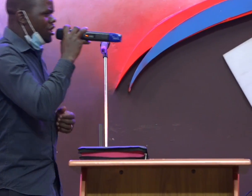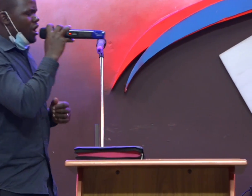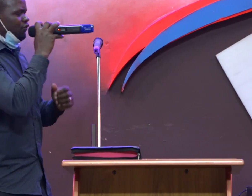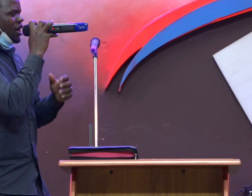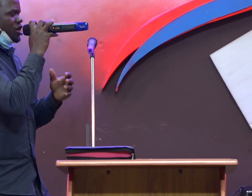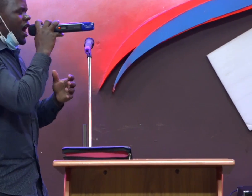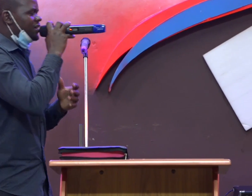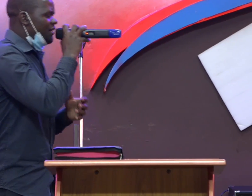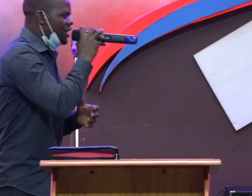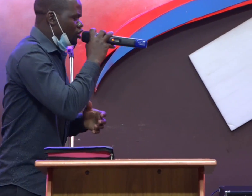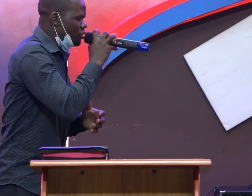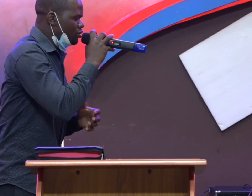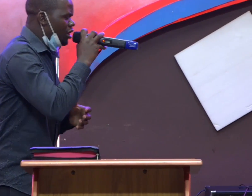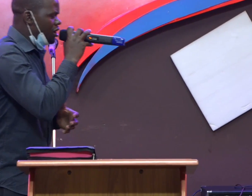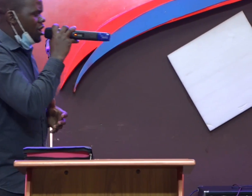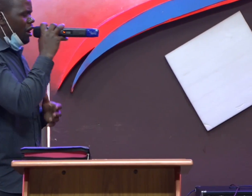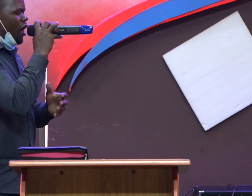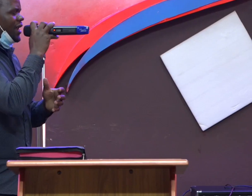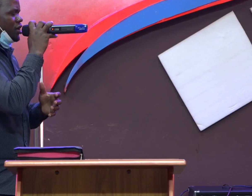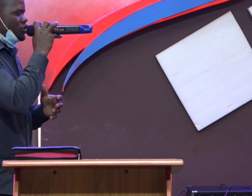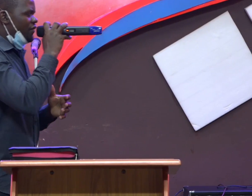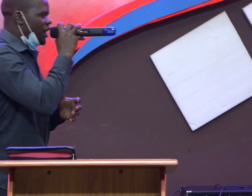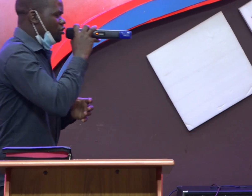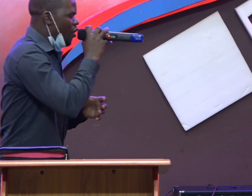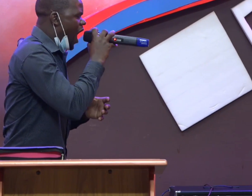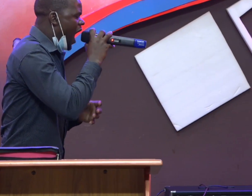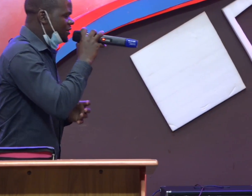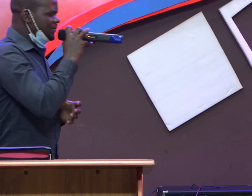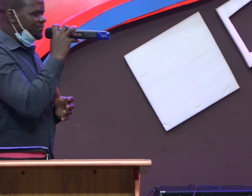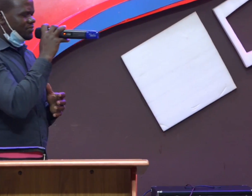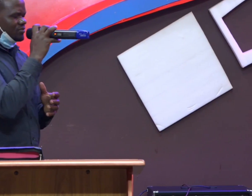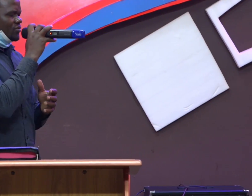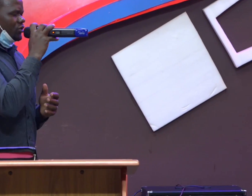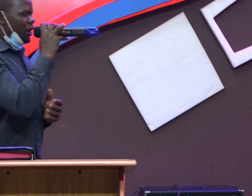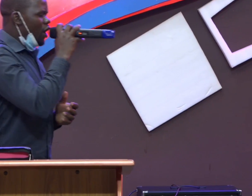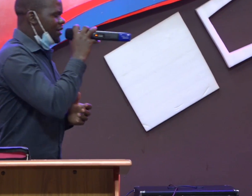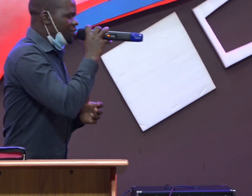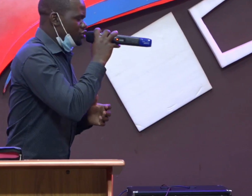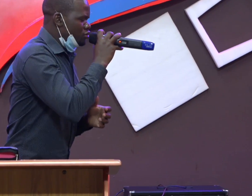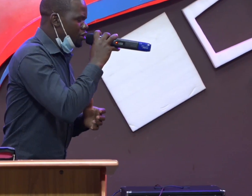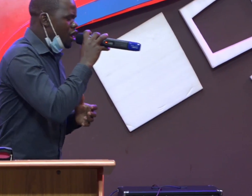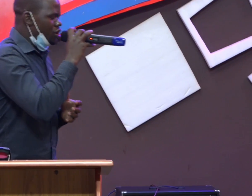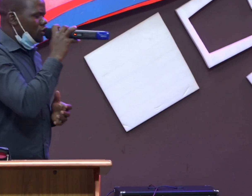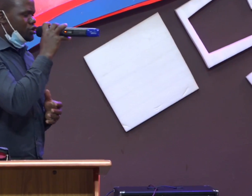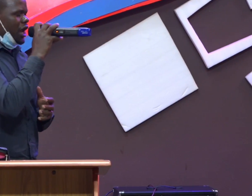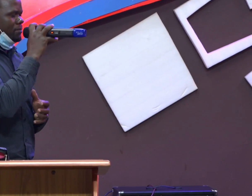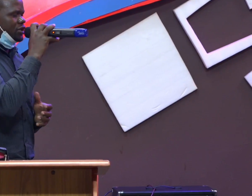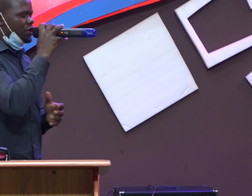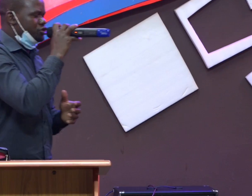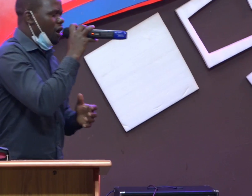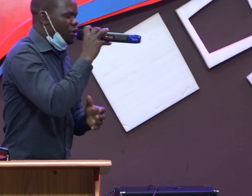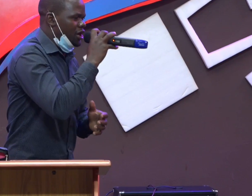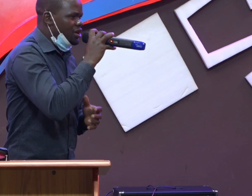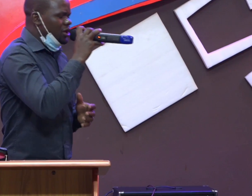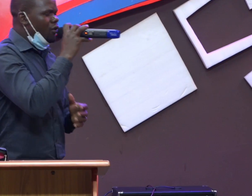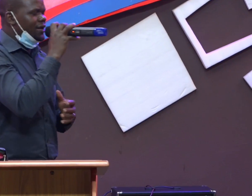Glory, the flesh and heart, Heavenly King of Glory, the one that is after your word, the one that is ready to submit